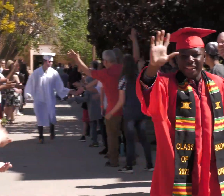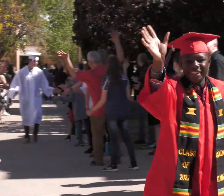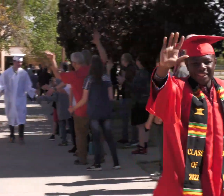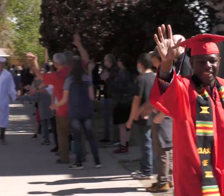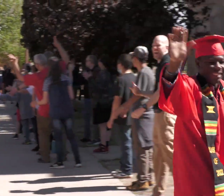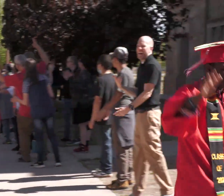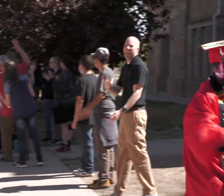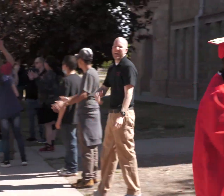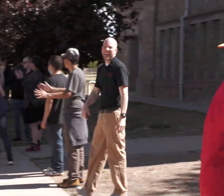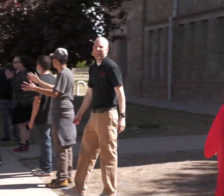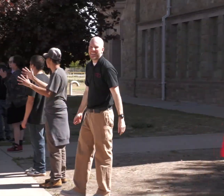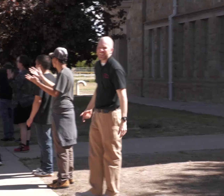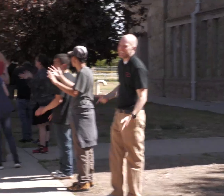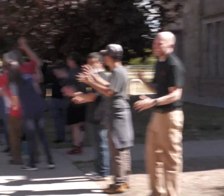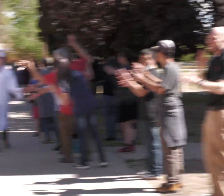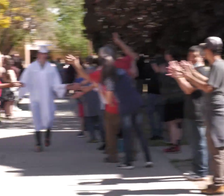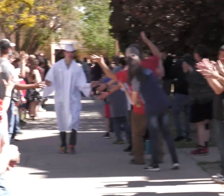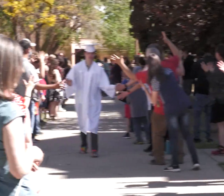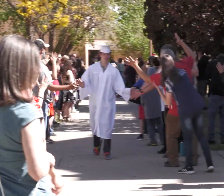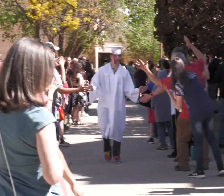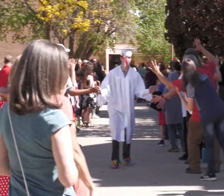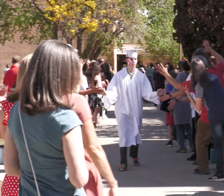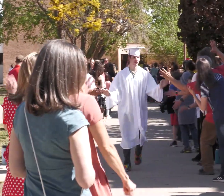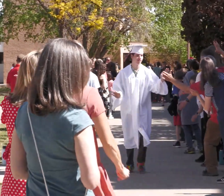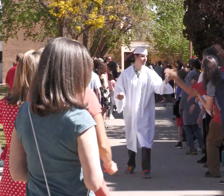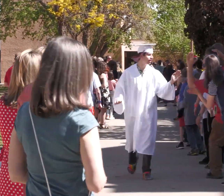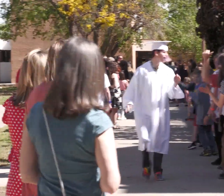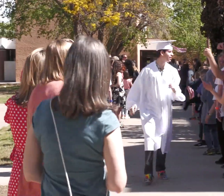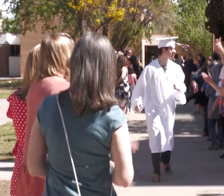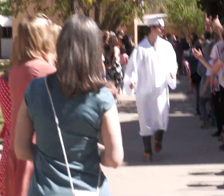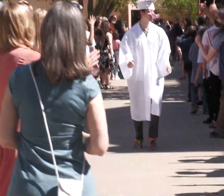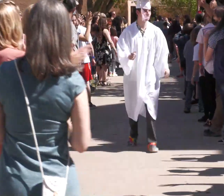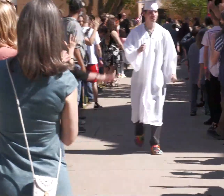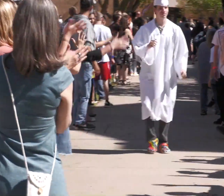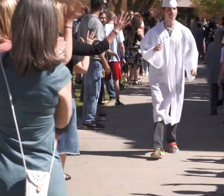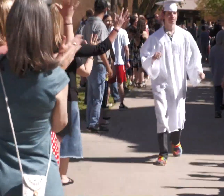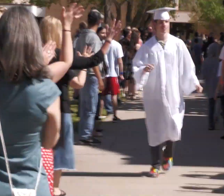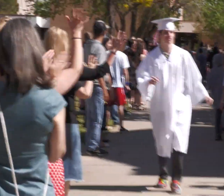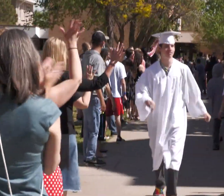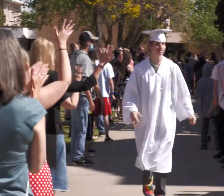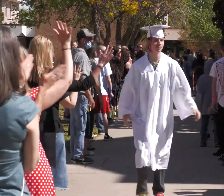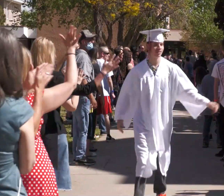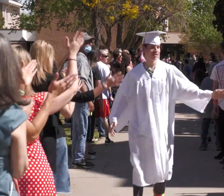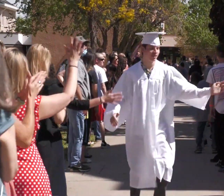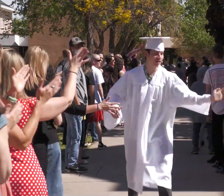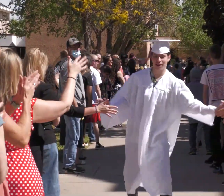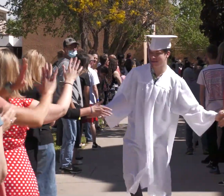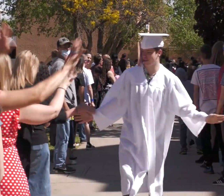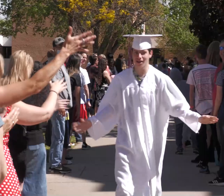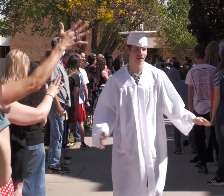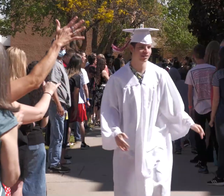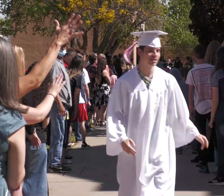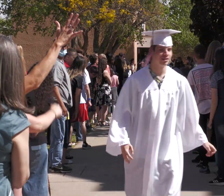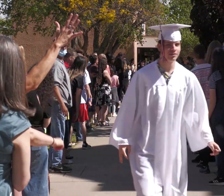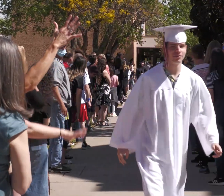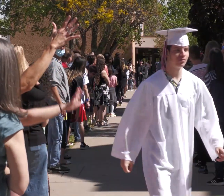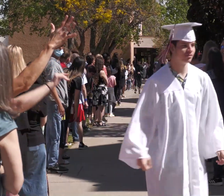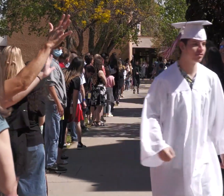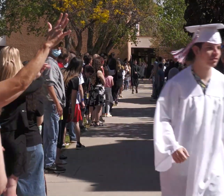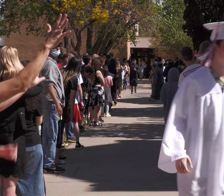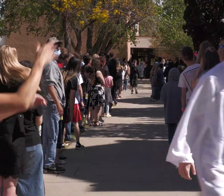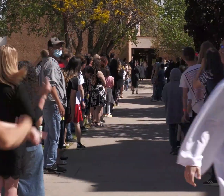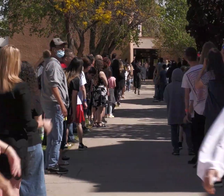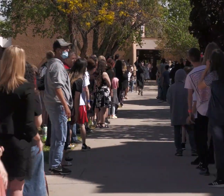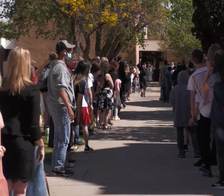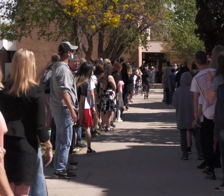Big smile on his face gives a big wave to the camera as he passes. Jackson Johnston. Walking down high-fiving